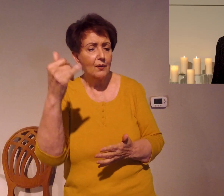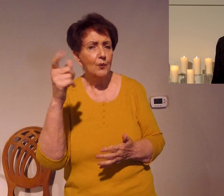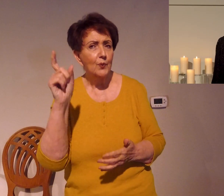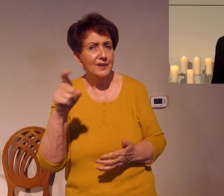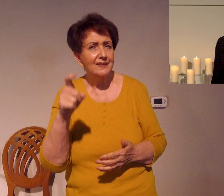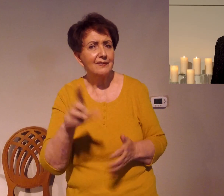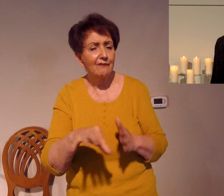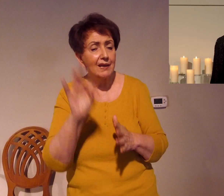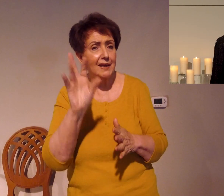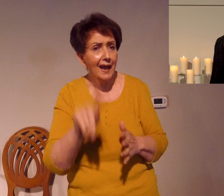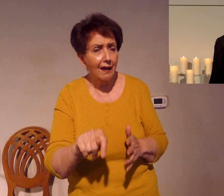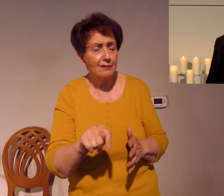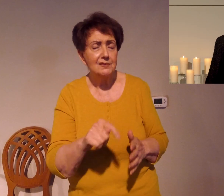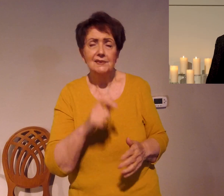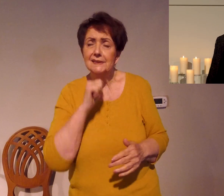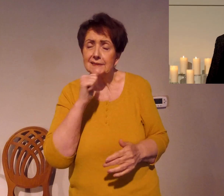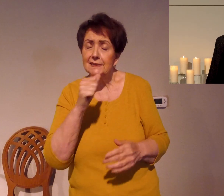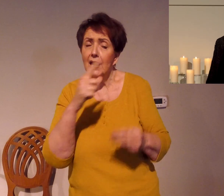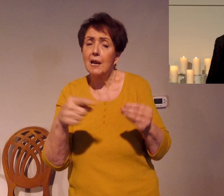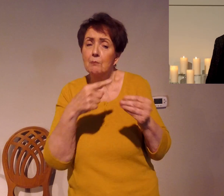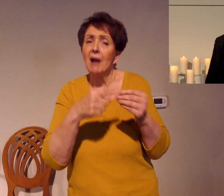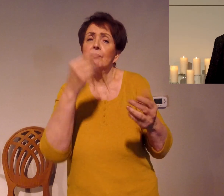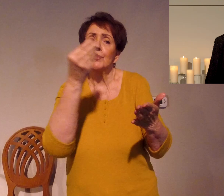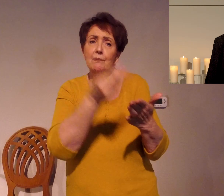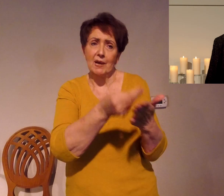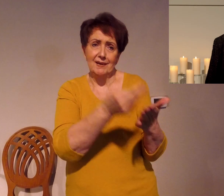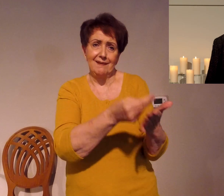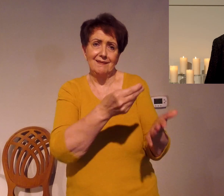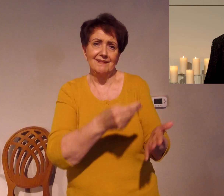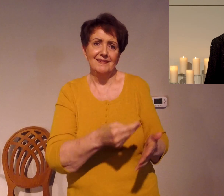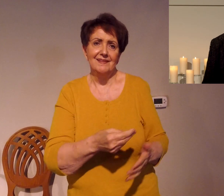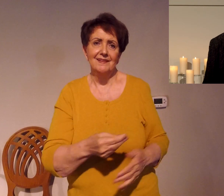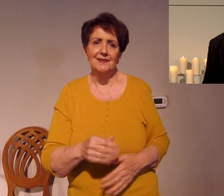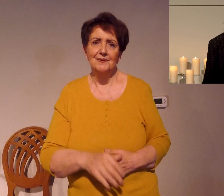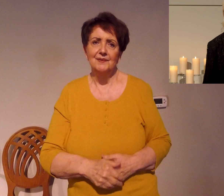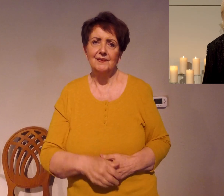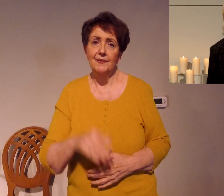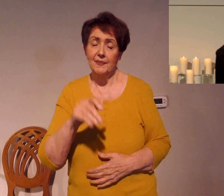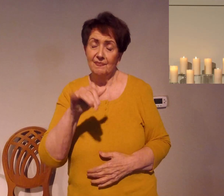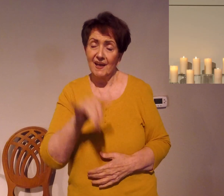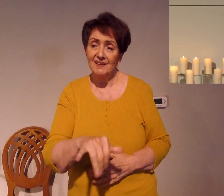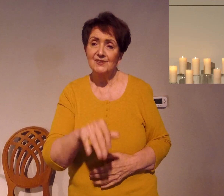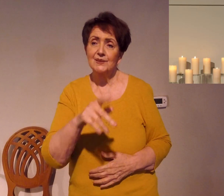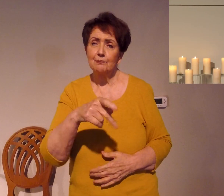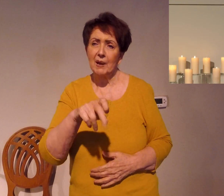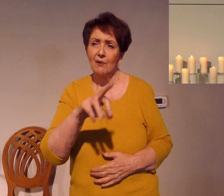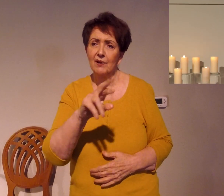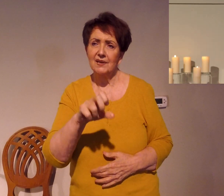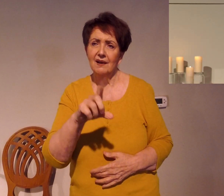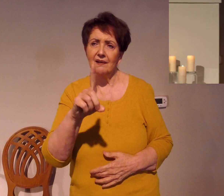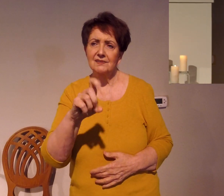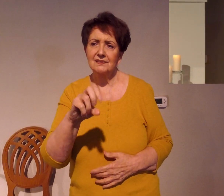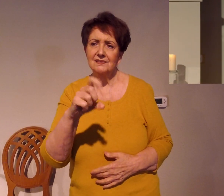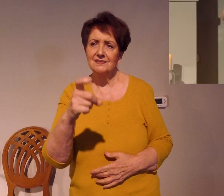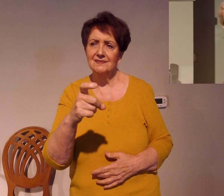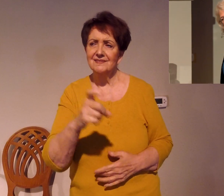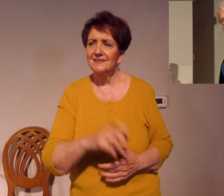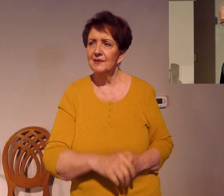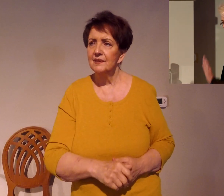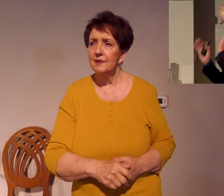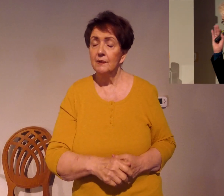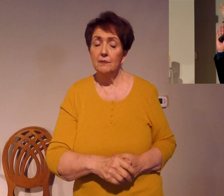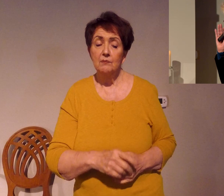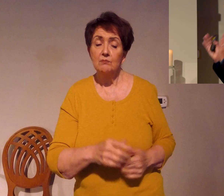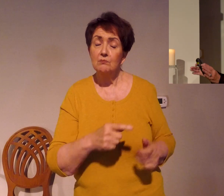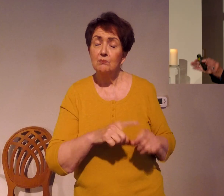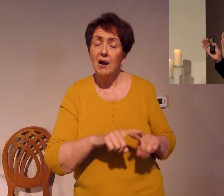the money. Right? Isn't that the paradox of it? But if we always avoid talking about the money, then we don't